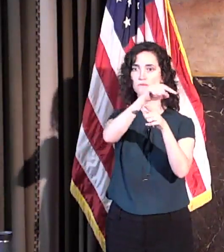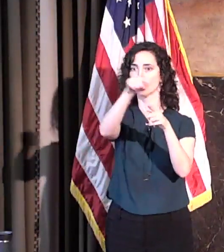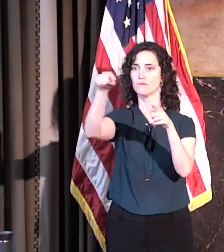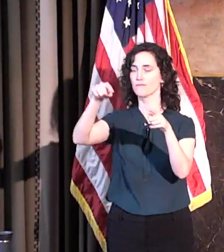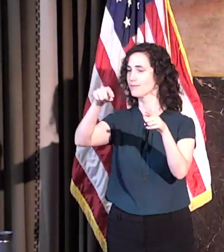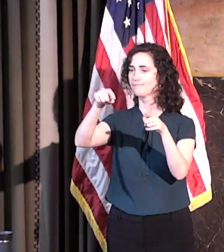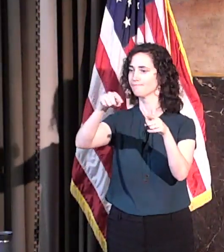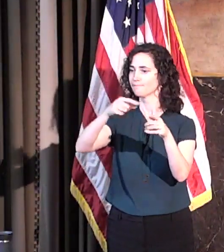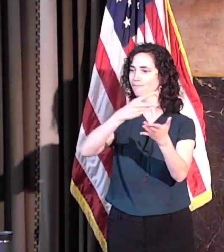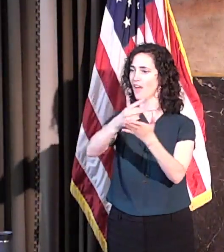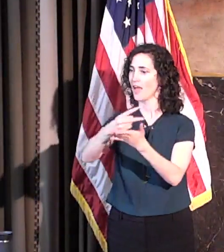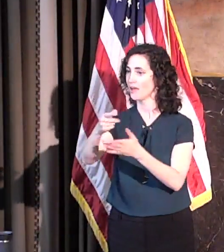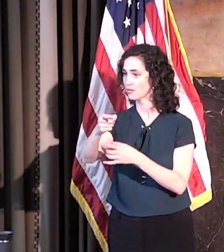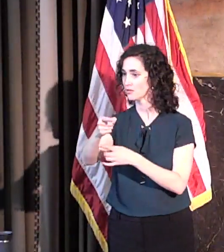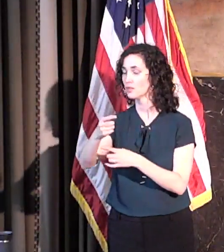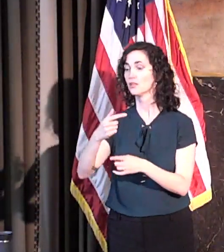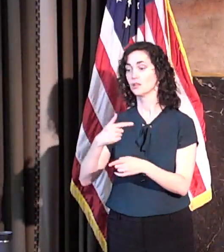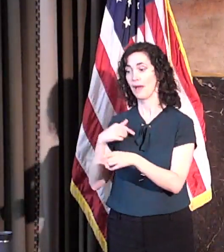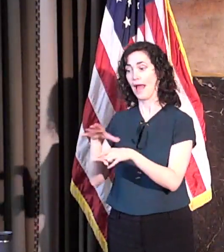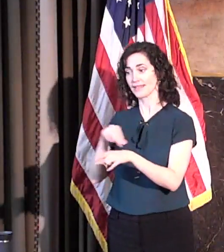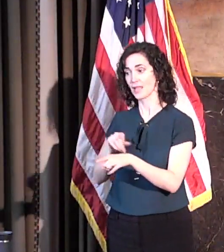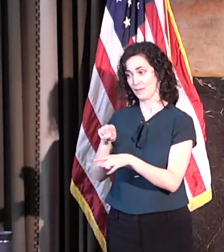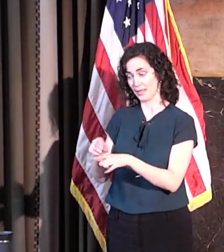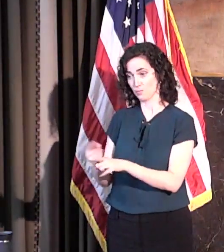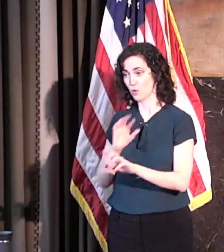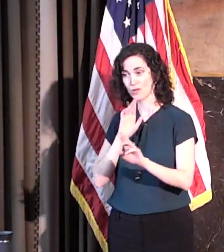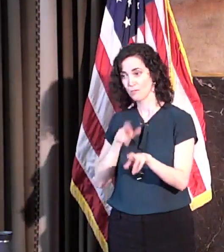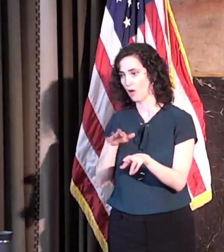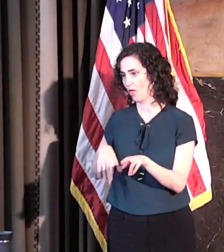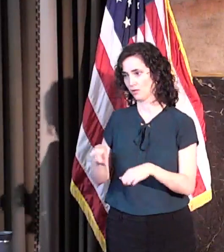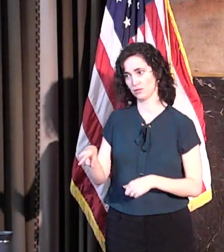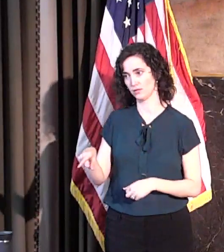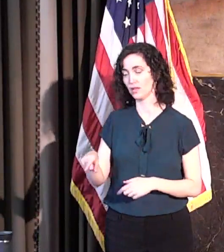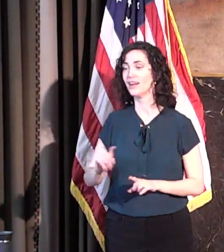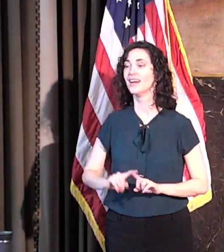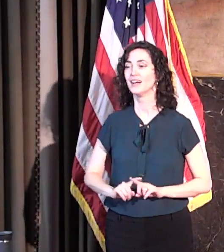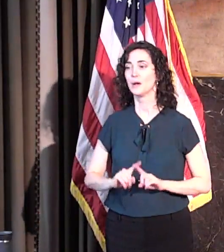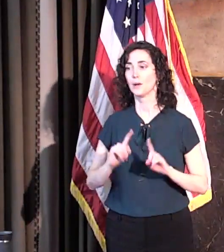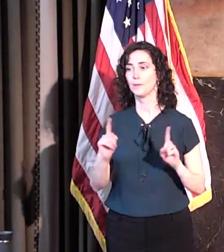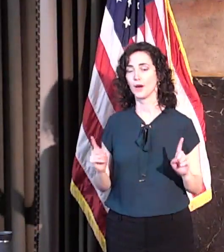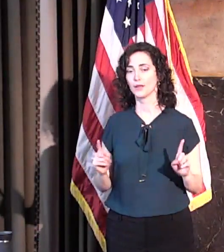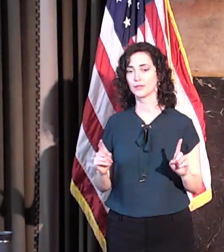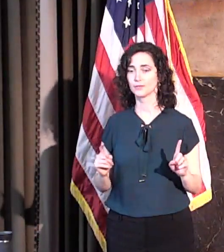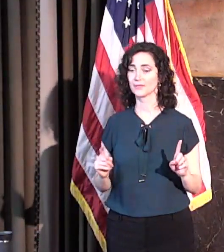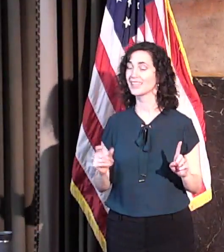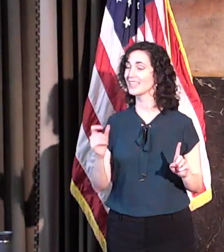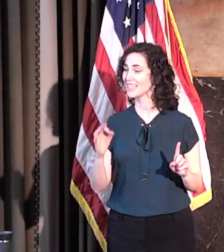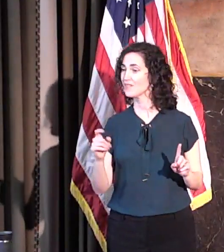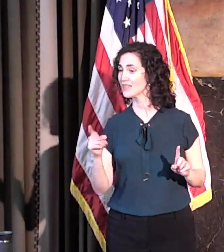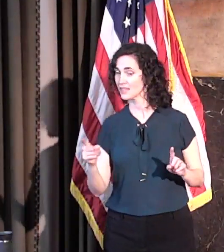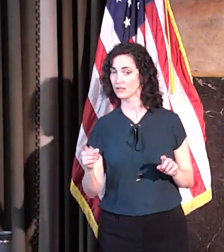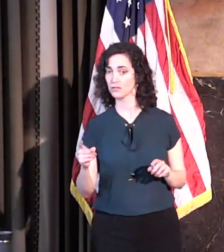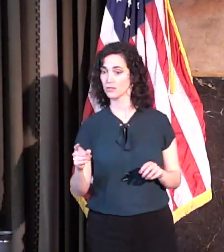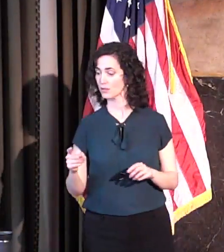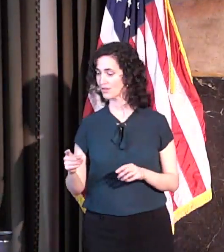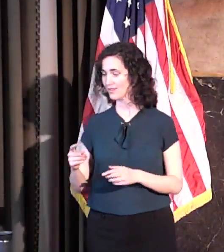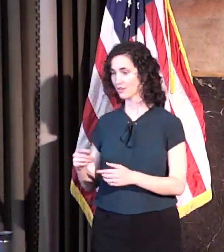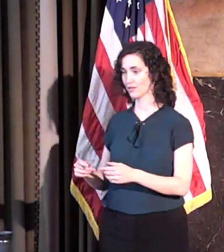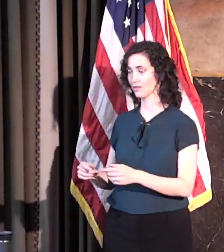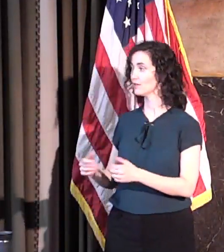I think I accept that he didn't properly report. But there's reason to believe he reported the way he was told to by